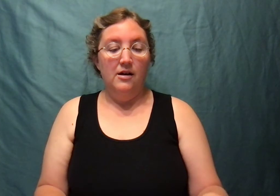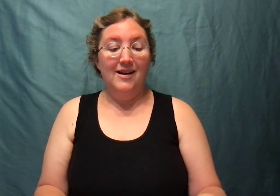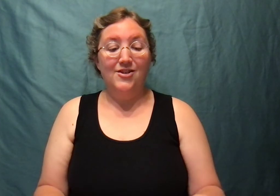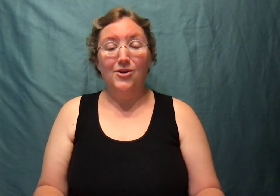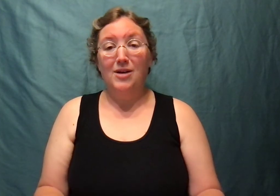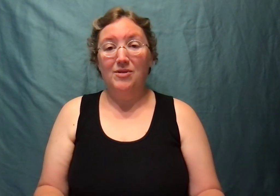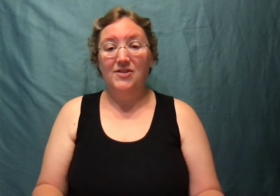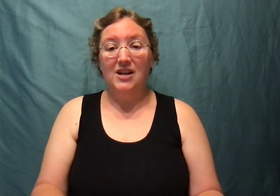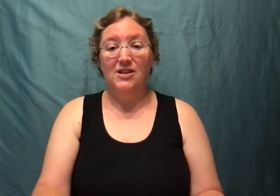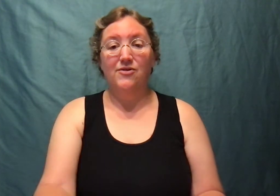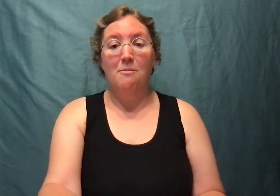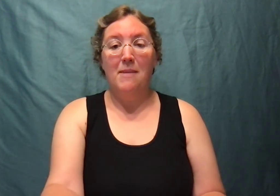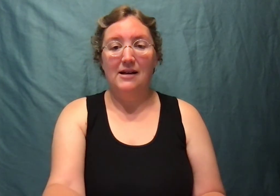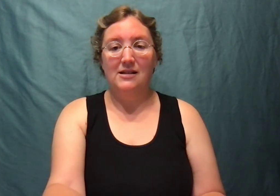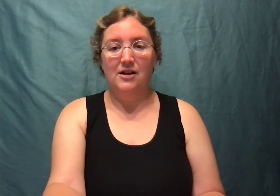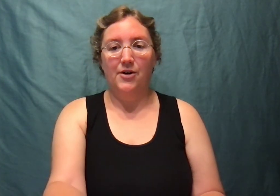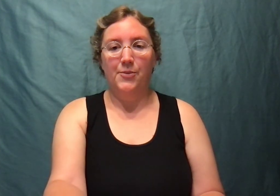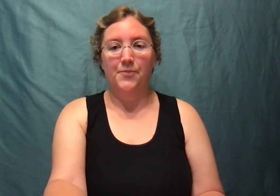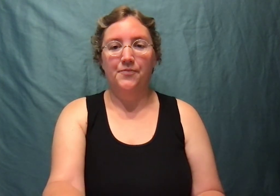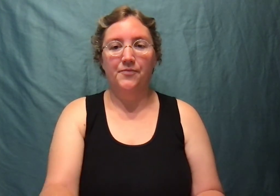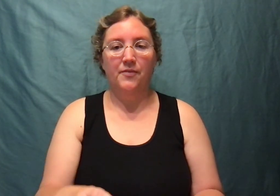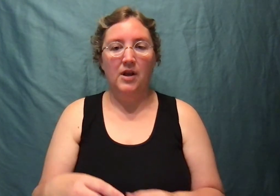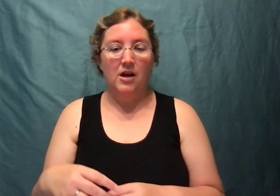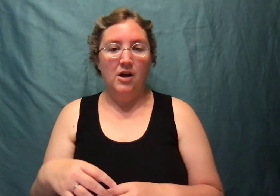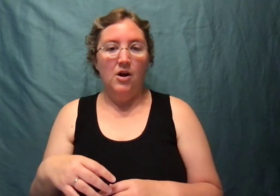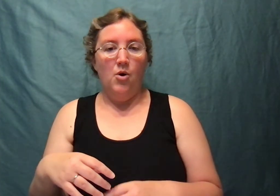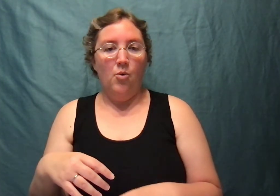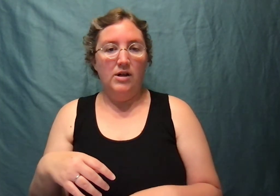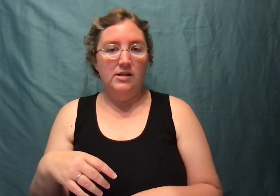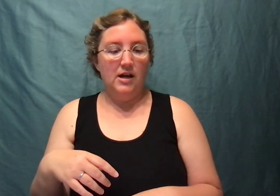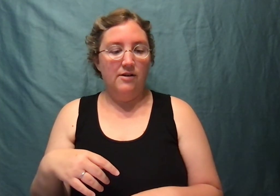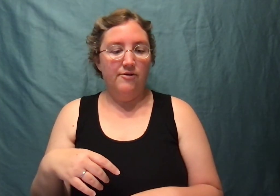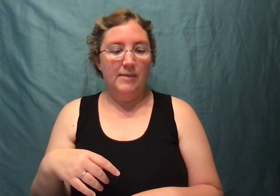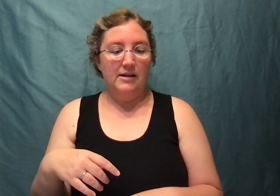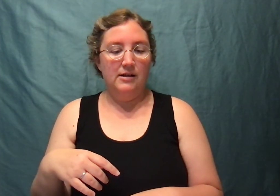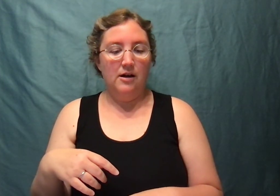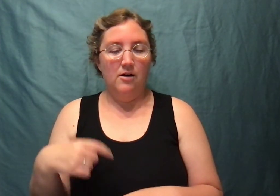Next are a couple of signs for Mexico. One sign for Mexico,